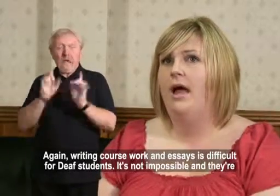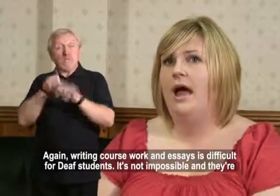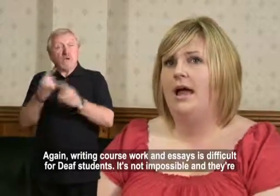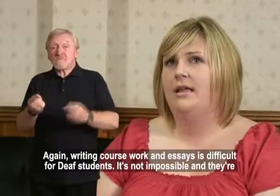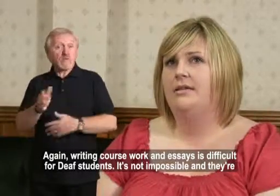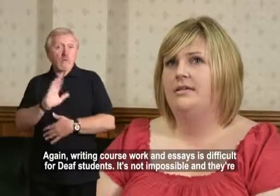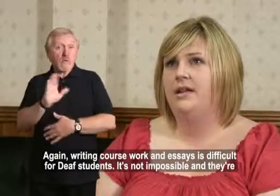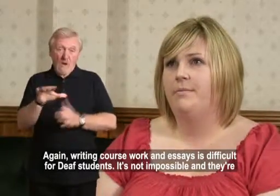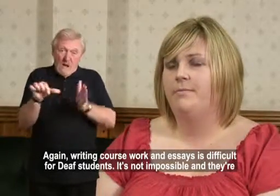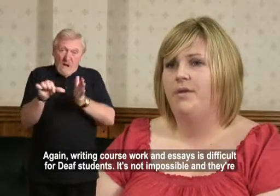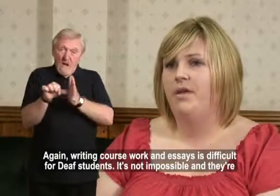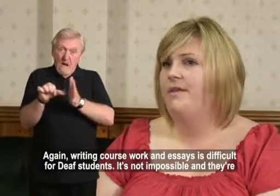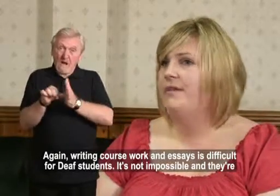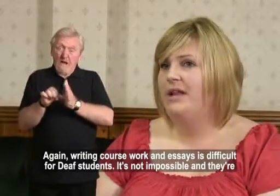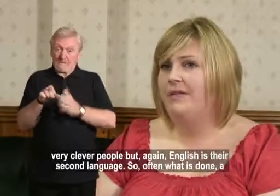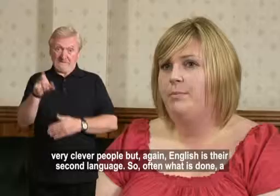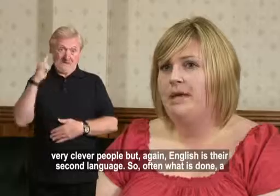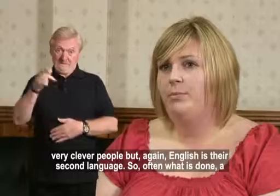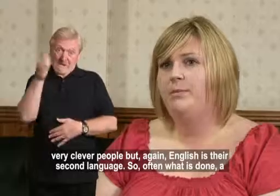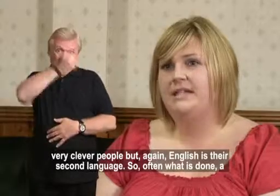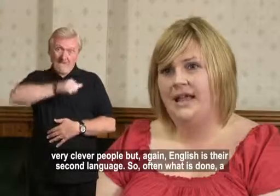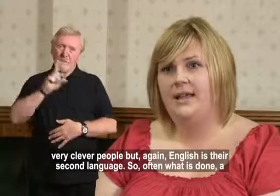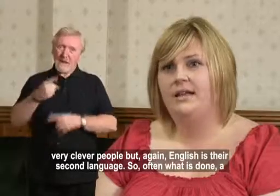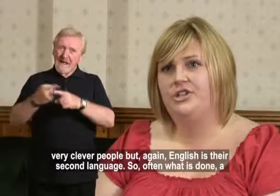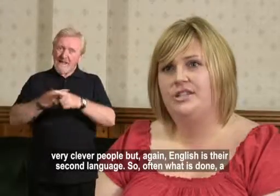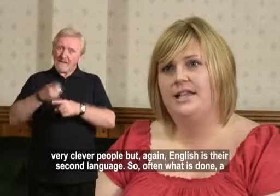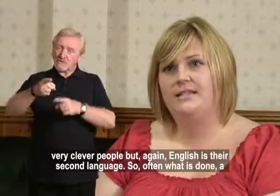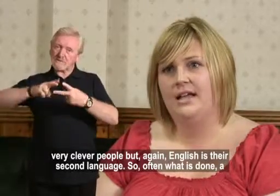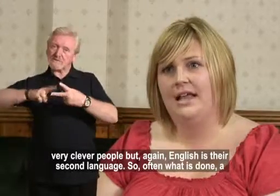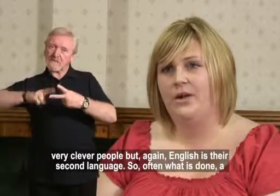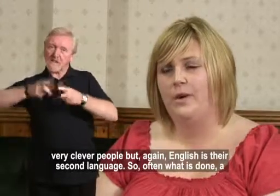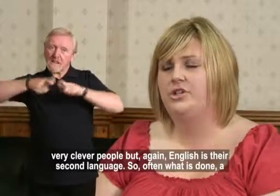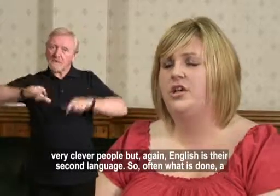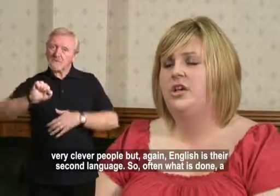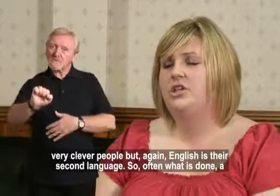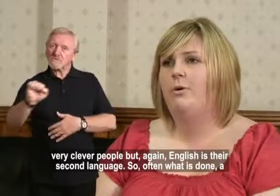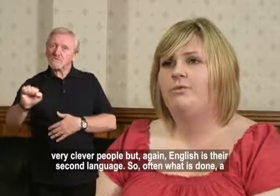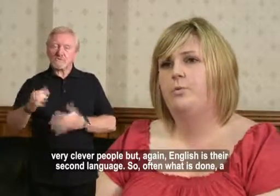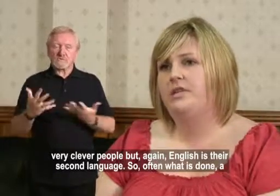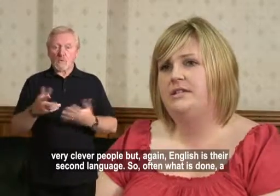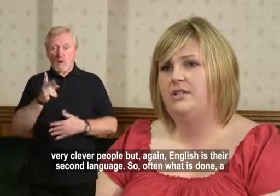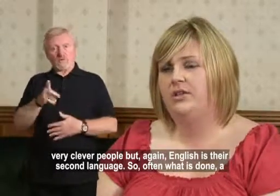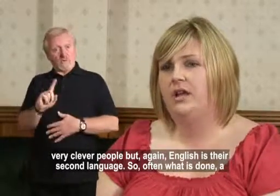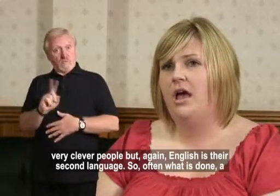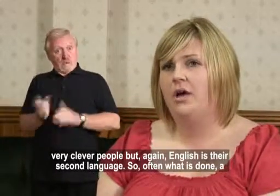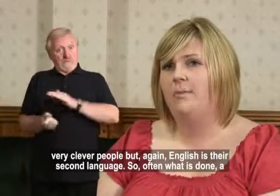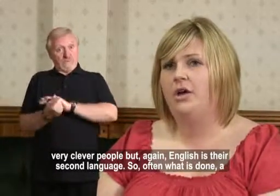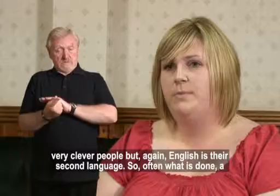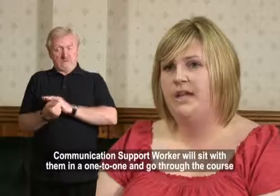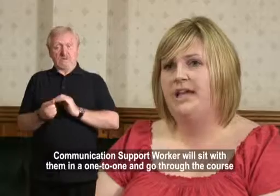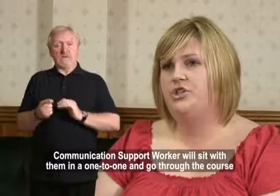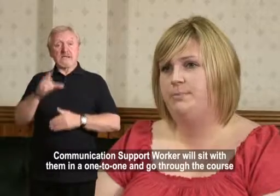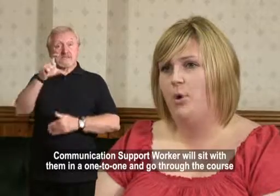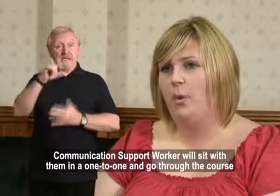impossible, and they're very clever people, but again, English is their second language. So often what is done,